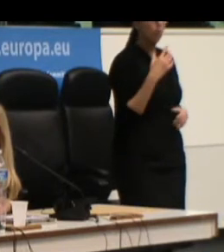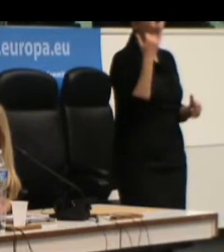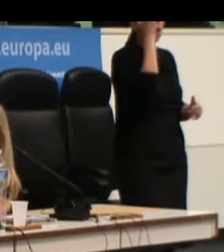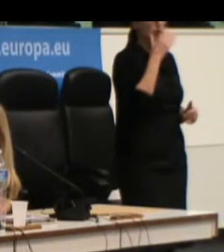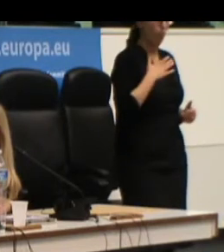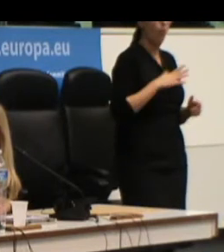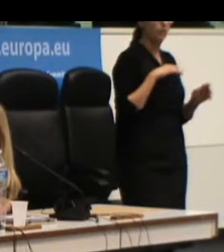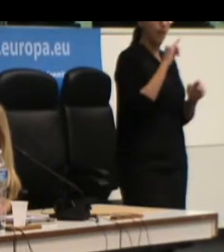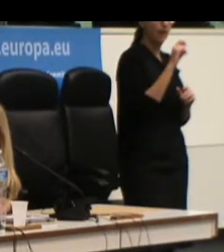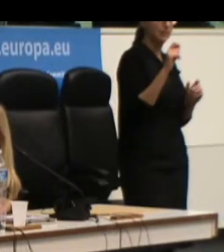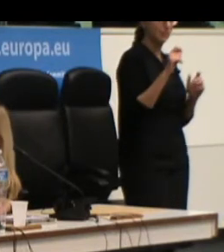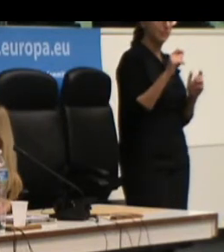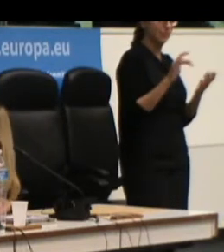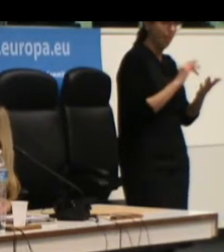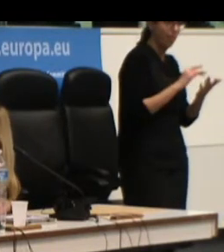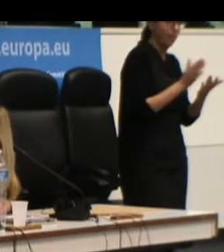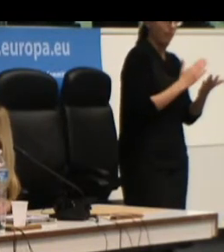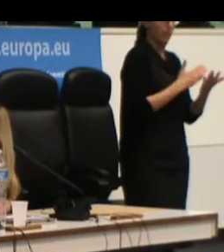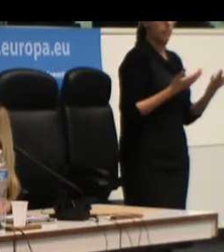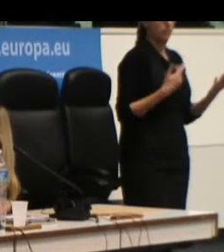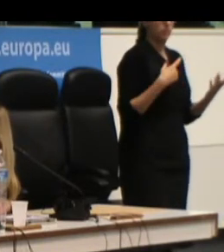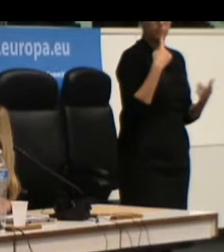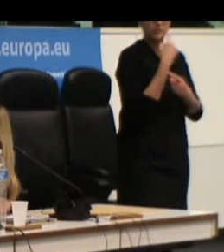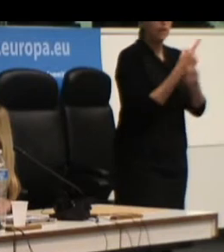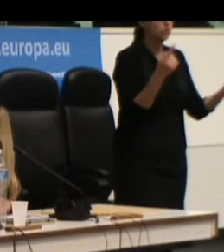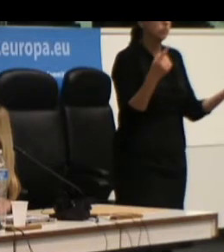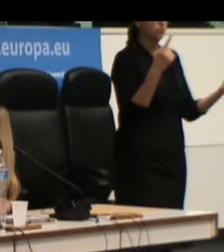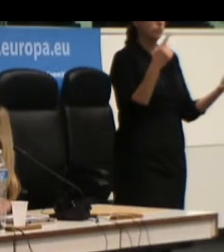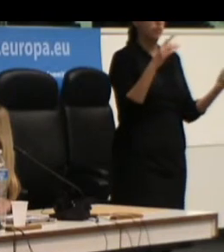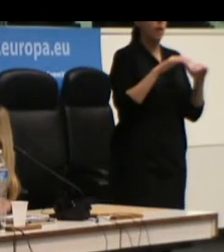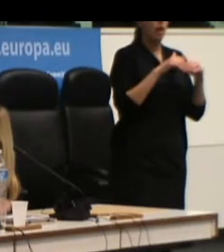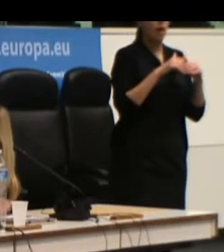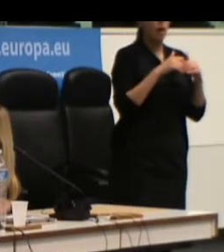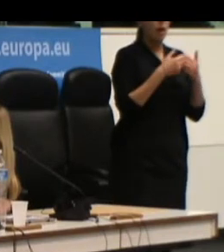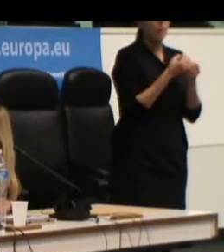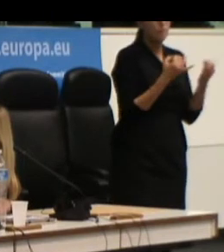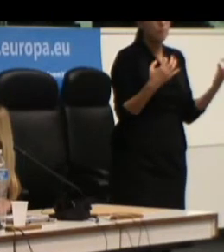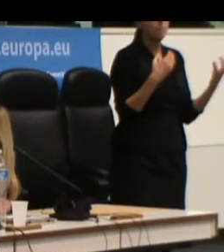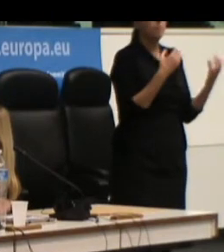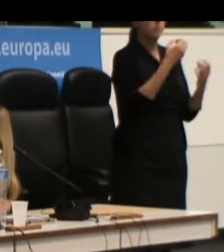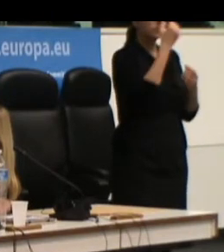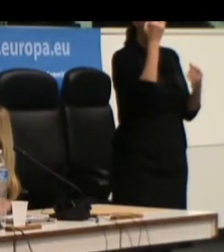offer. And on some days now, so just to give you kind of idea of how many people that is,